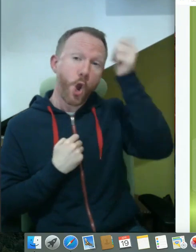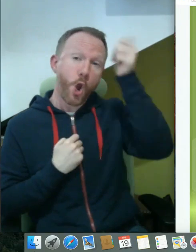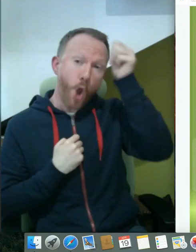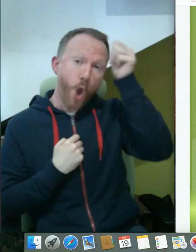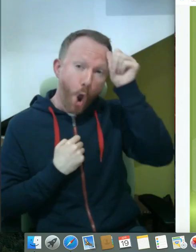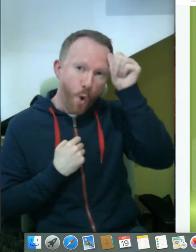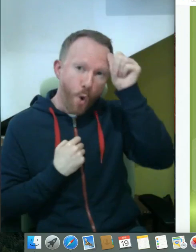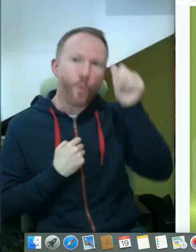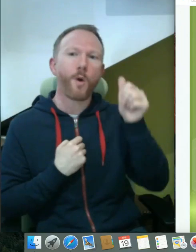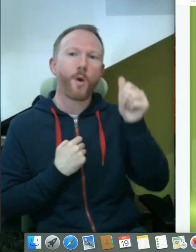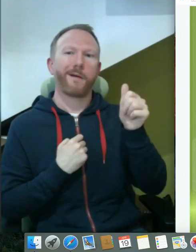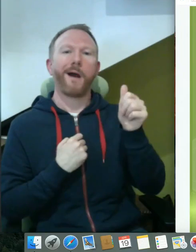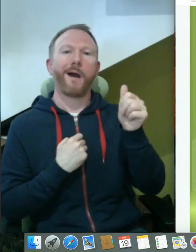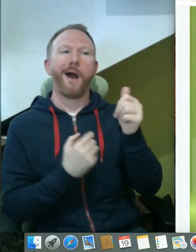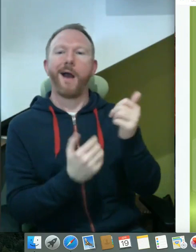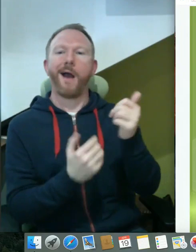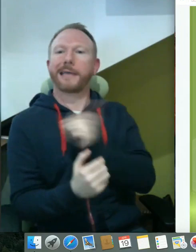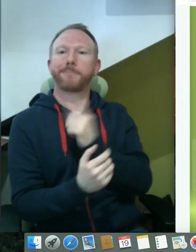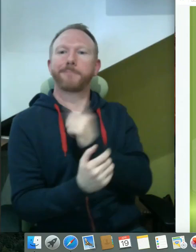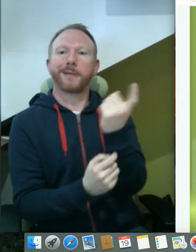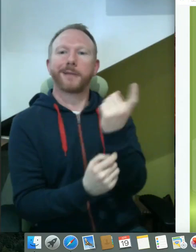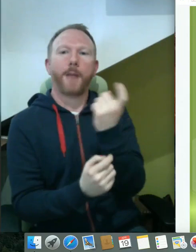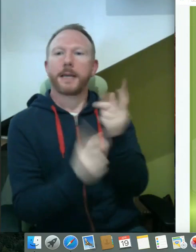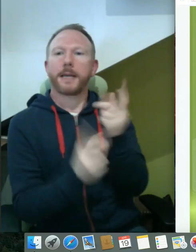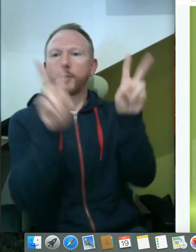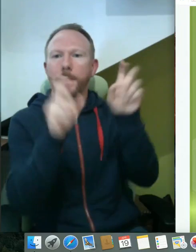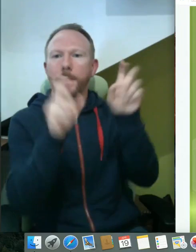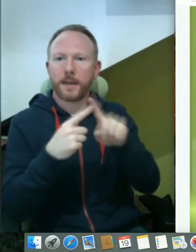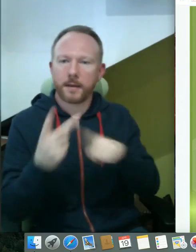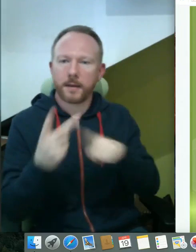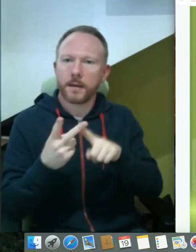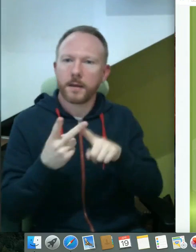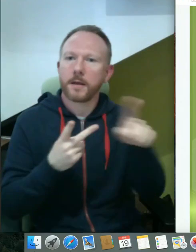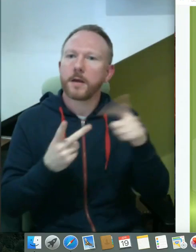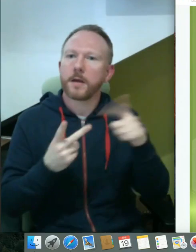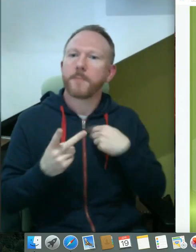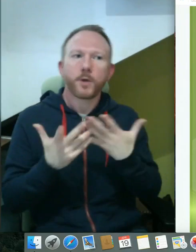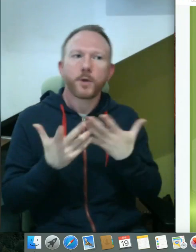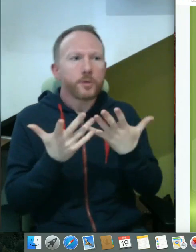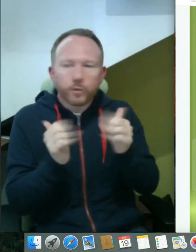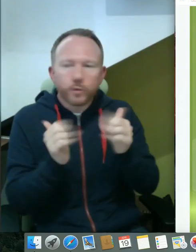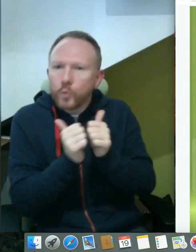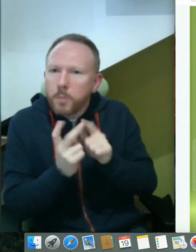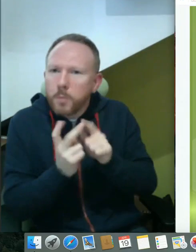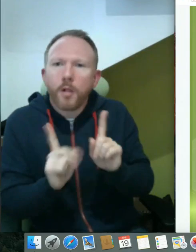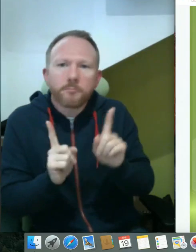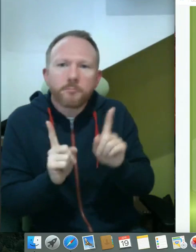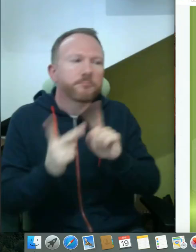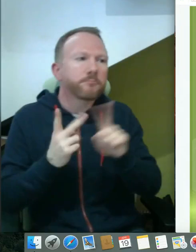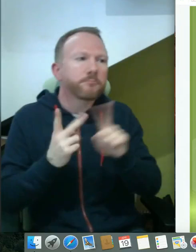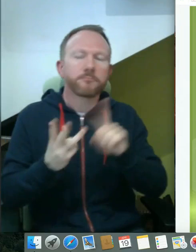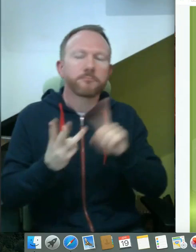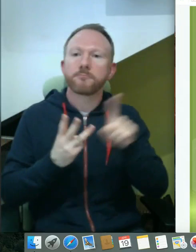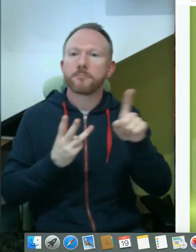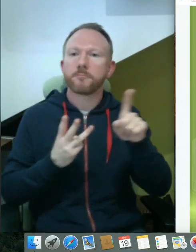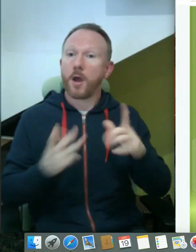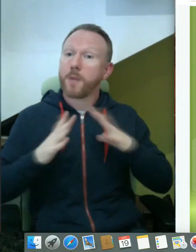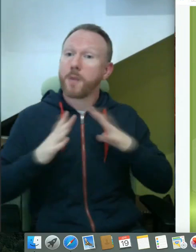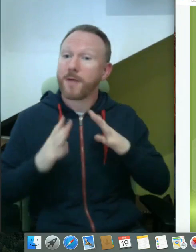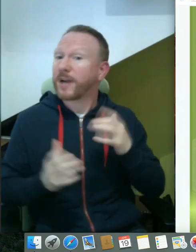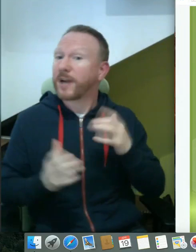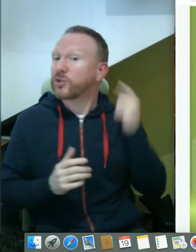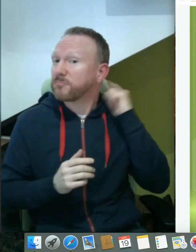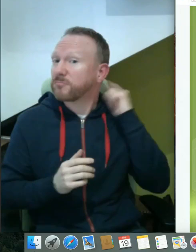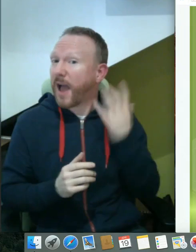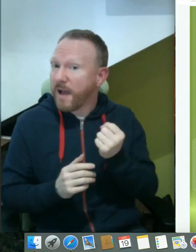of communication, the amount of prior preparation, the speed at which the interpreter is expected to keep